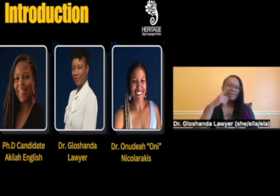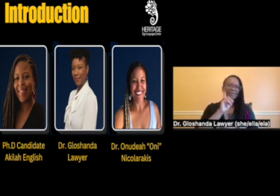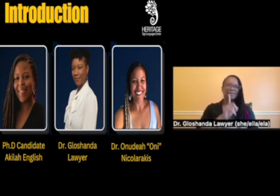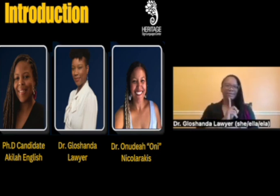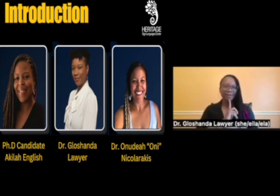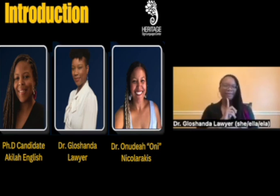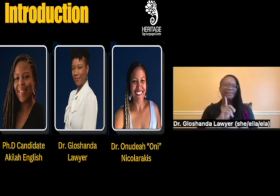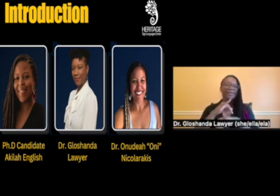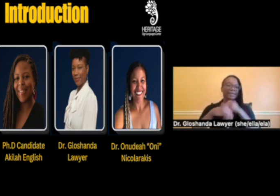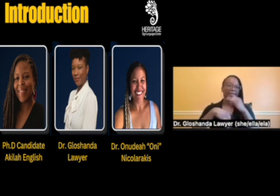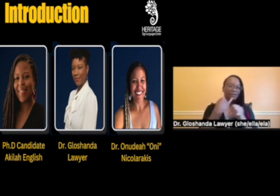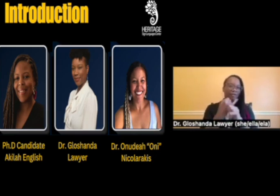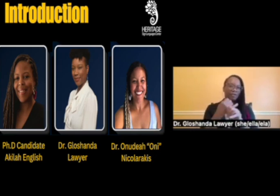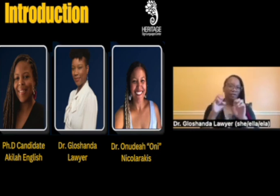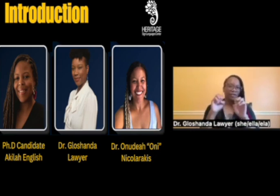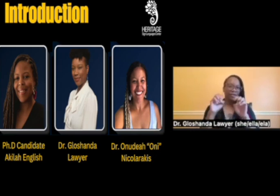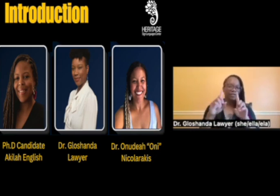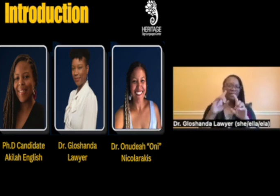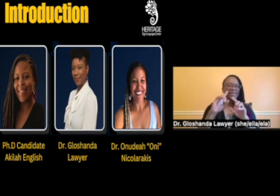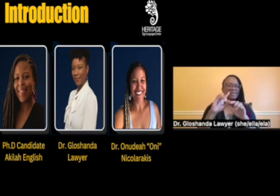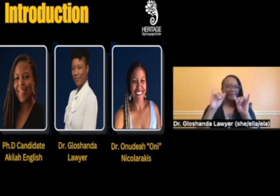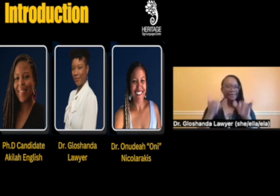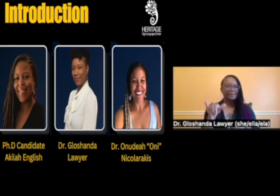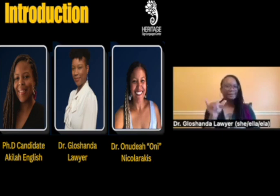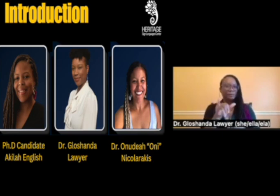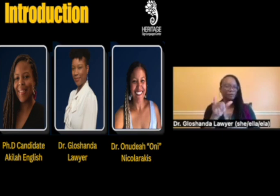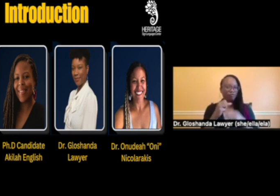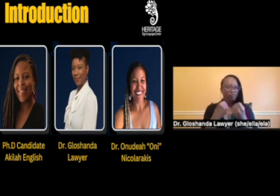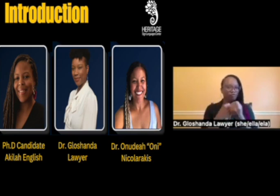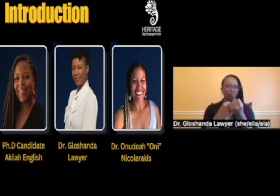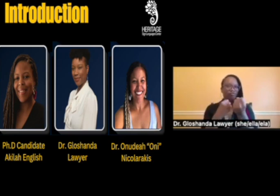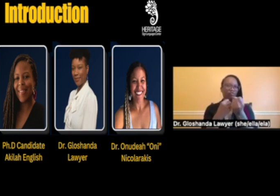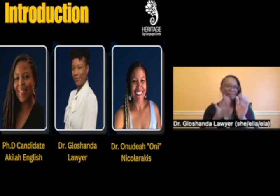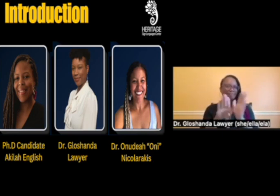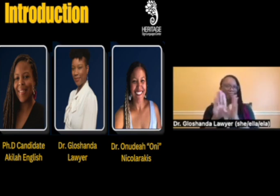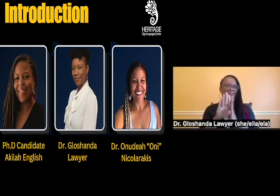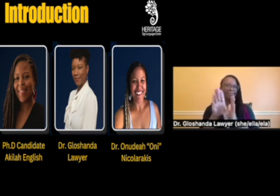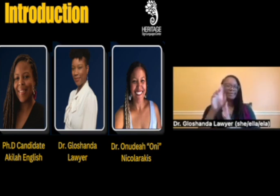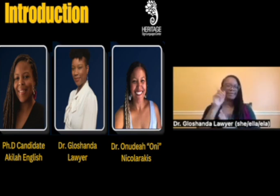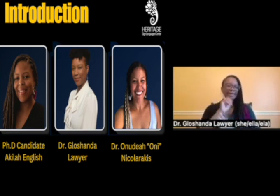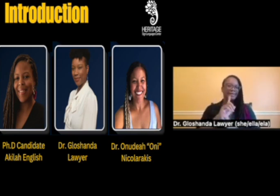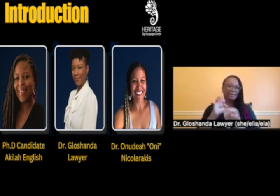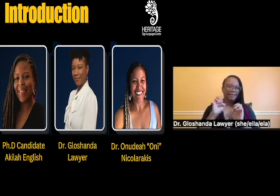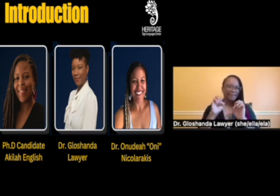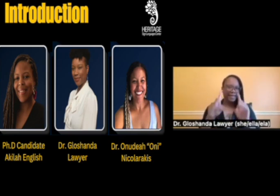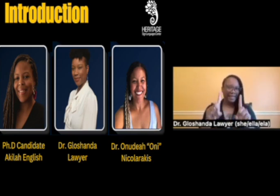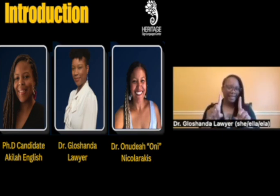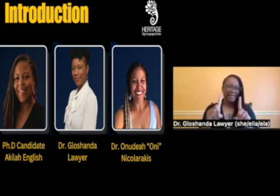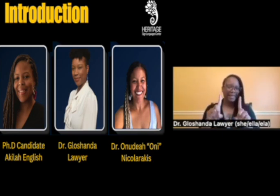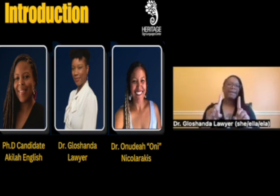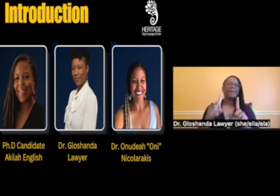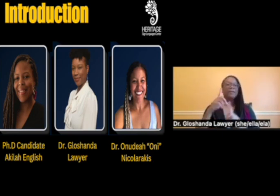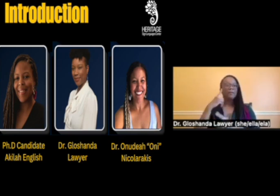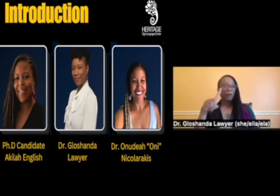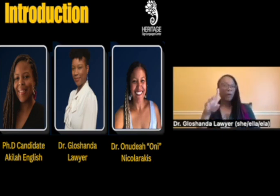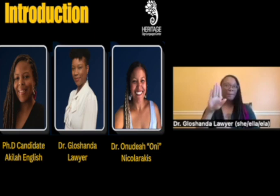at the educational system for deaf and hearing individuals and giving that support that they need in terms of